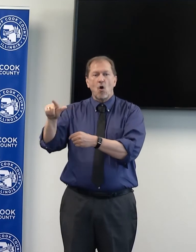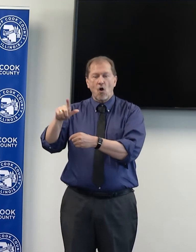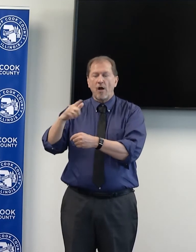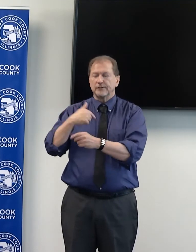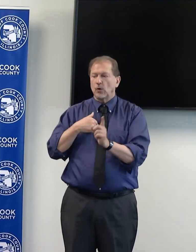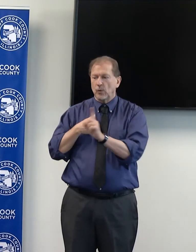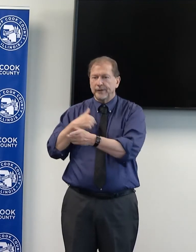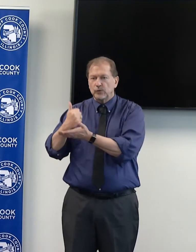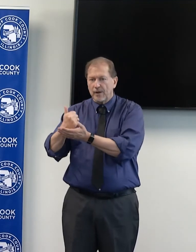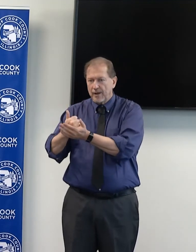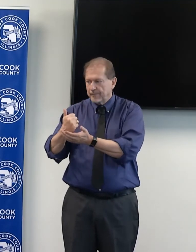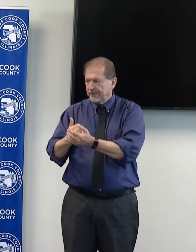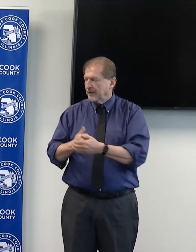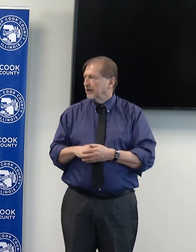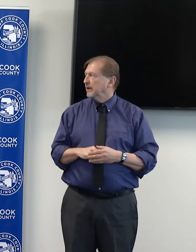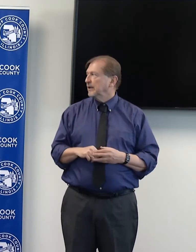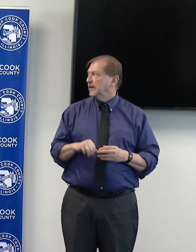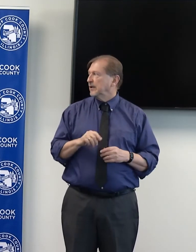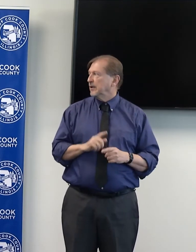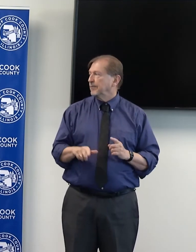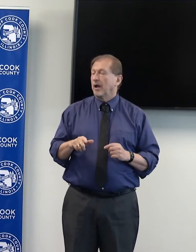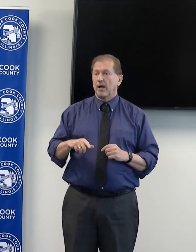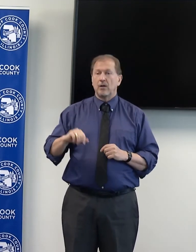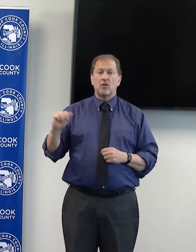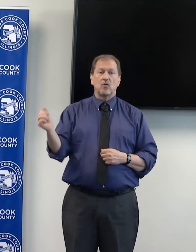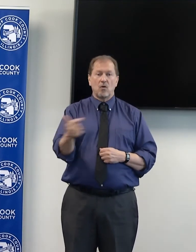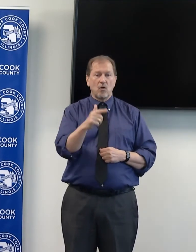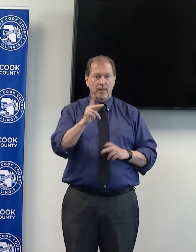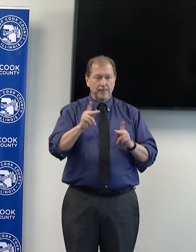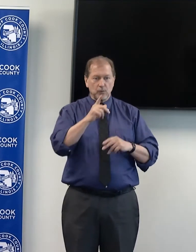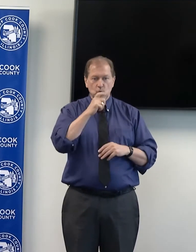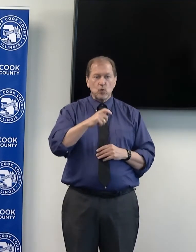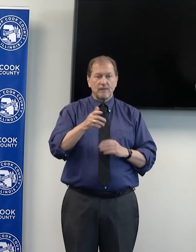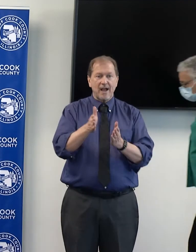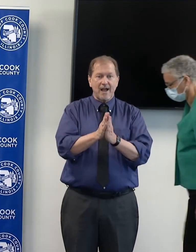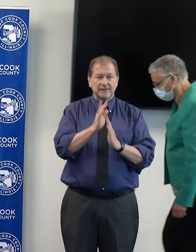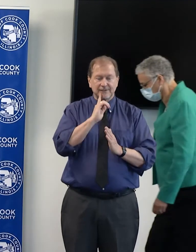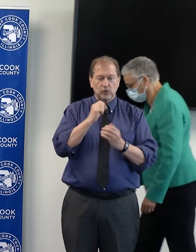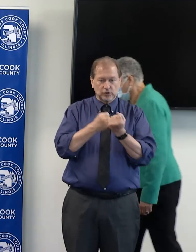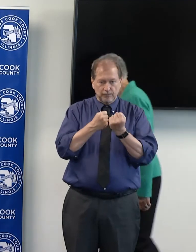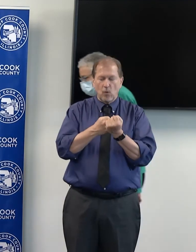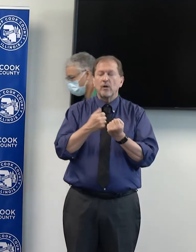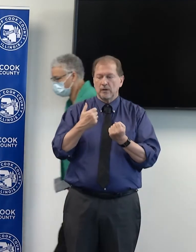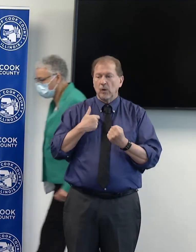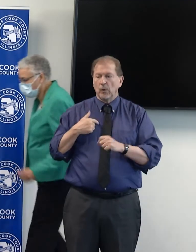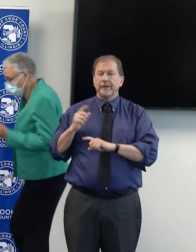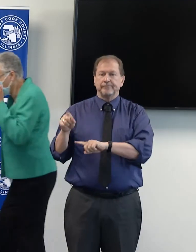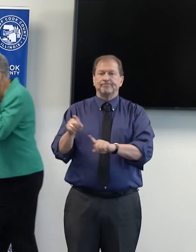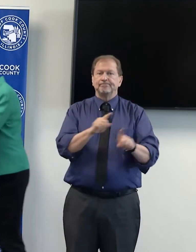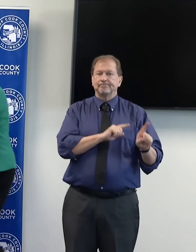by the statement that there are no unmet needs in the suburban Cook County